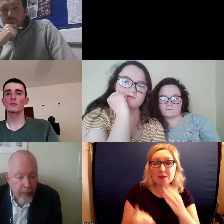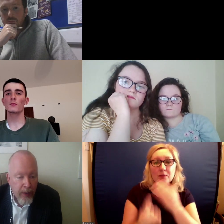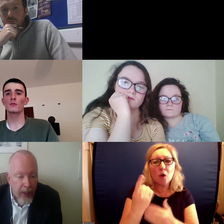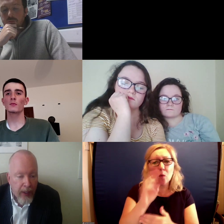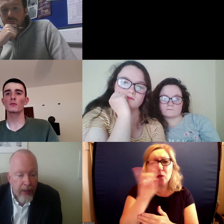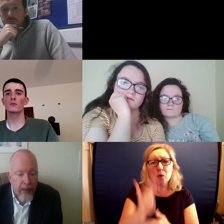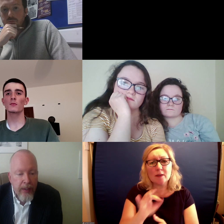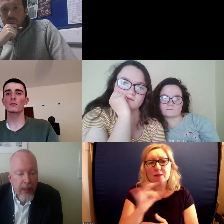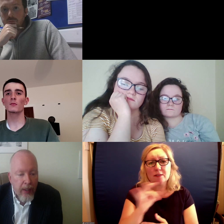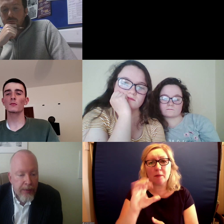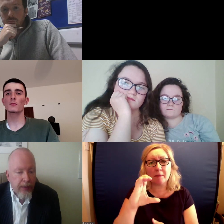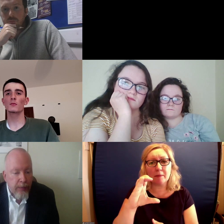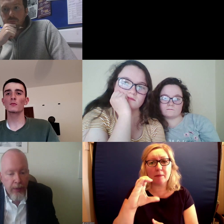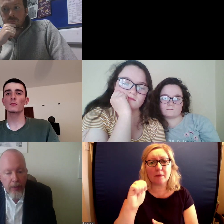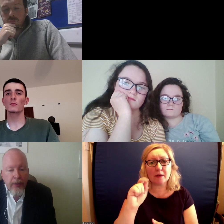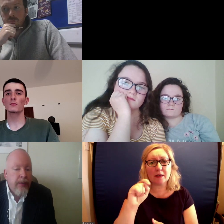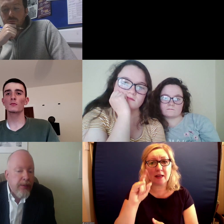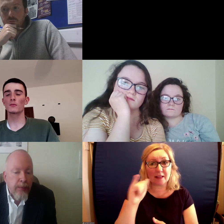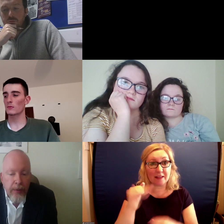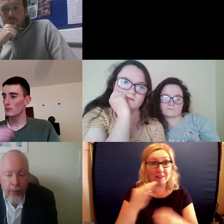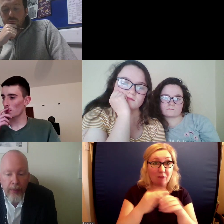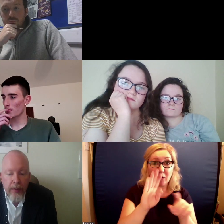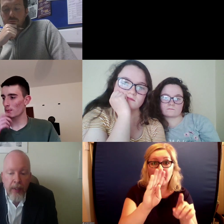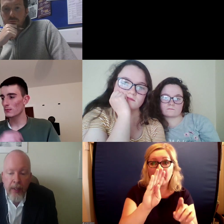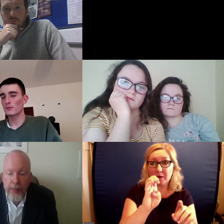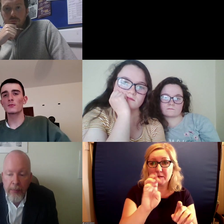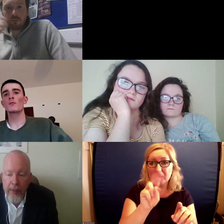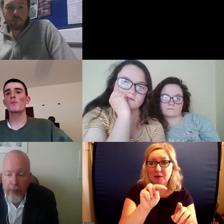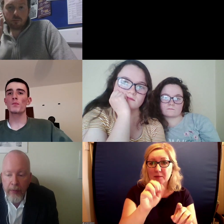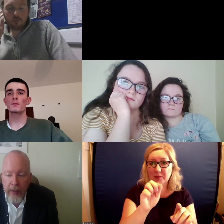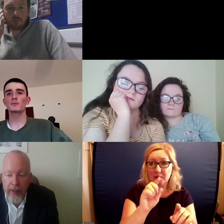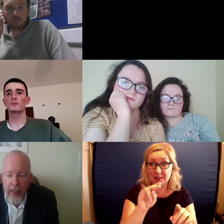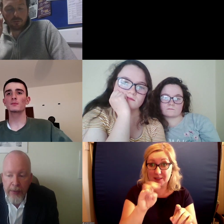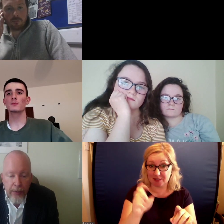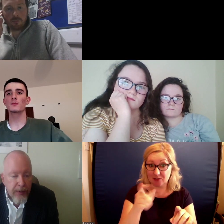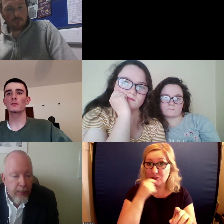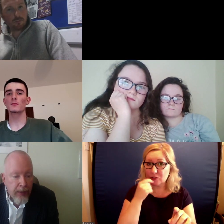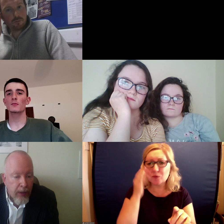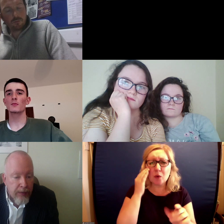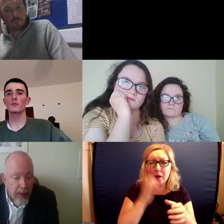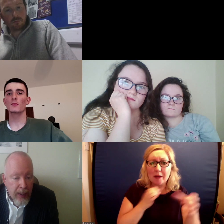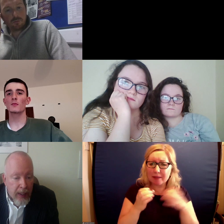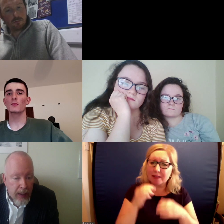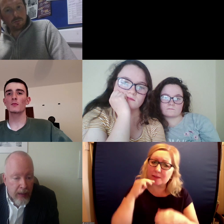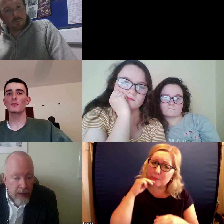Bernadine. And what she says is, we know that empathy is really important and helps young people in high schools to get better